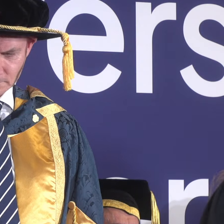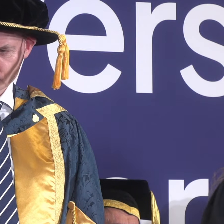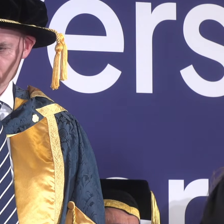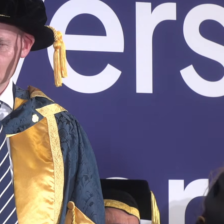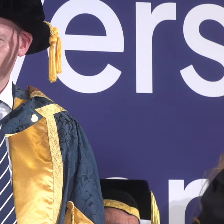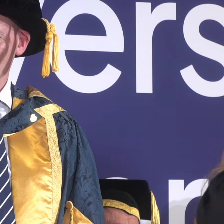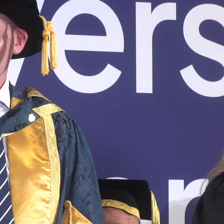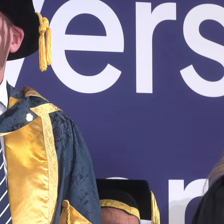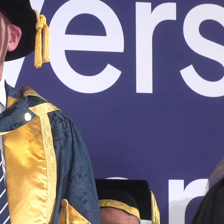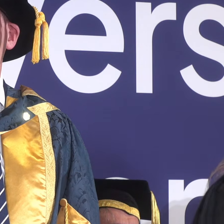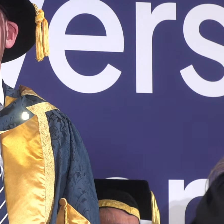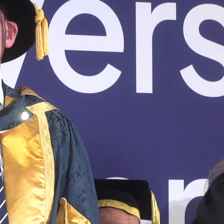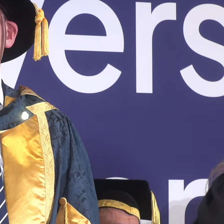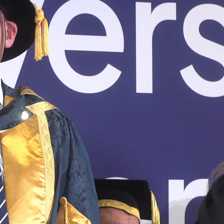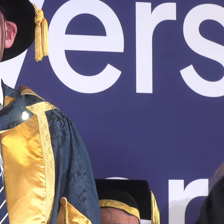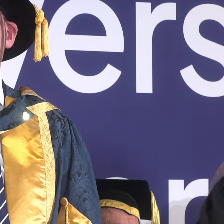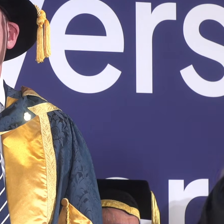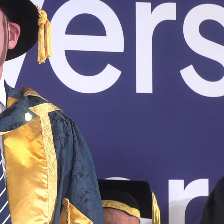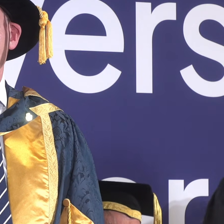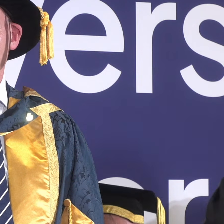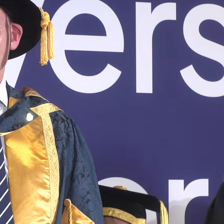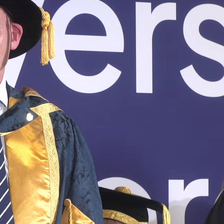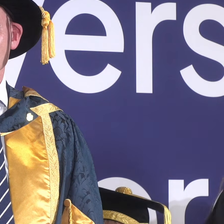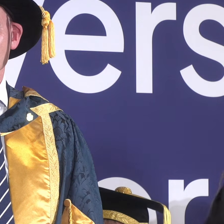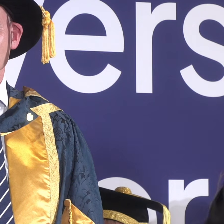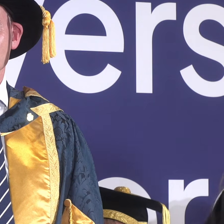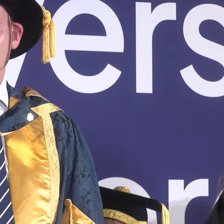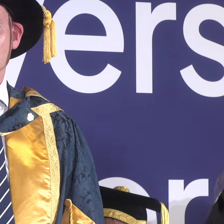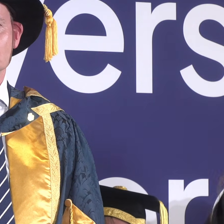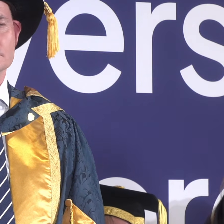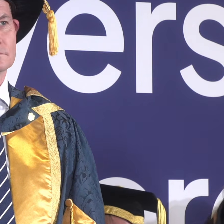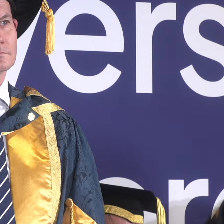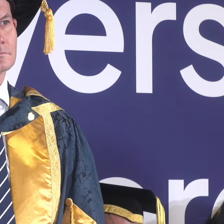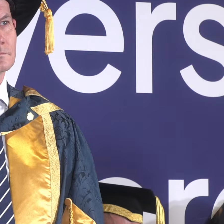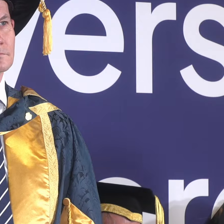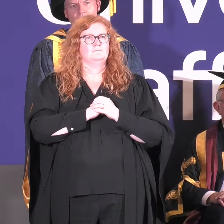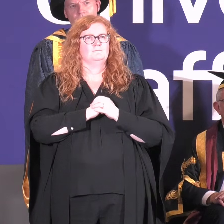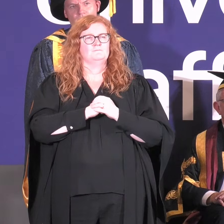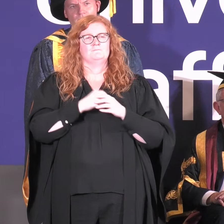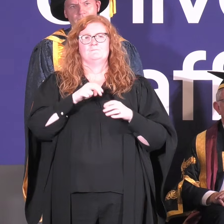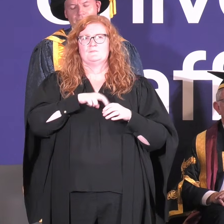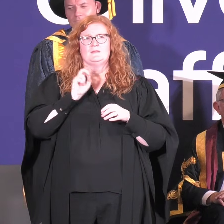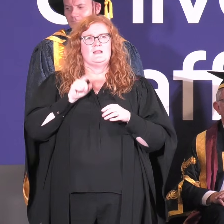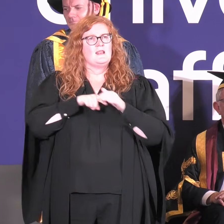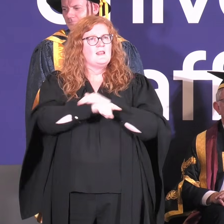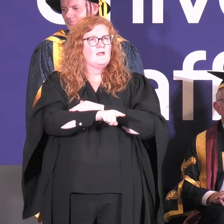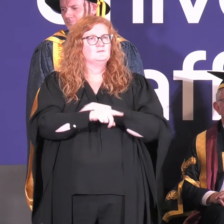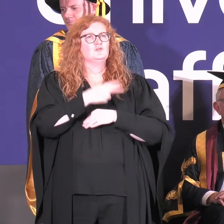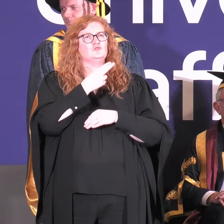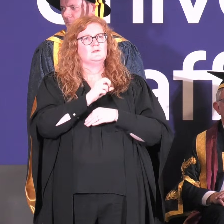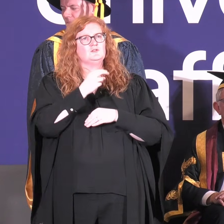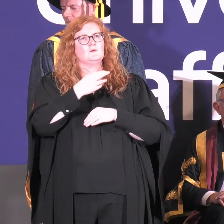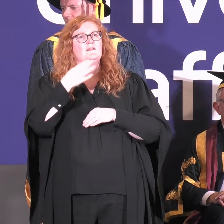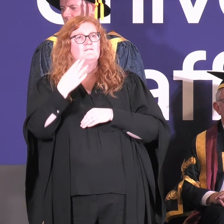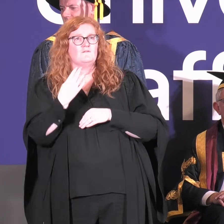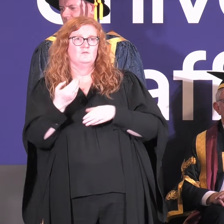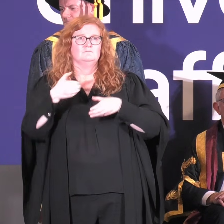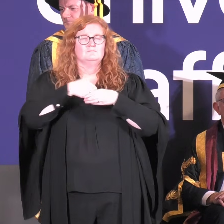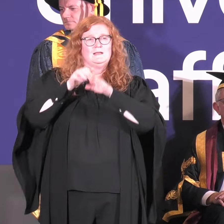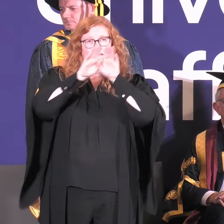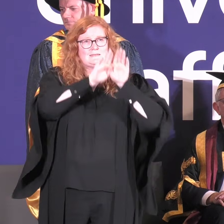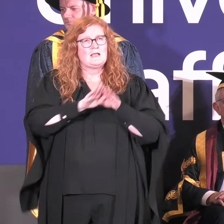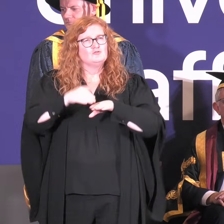before stepping up as Temporary Chief Constable. He left in 2024 to join the National Crime